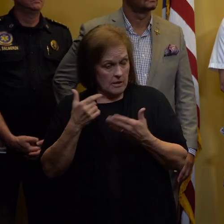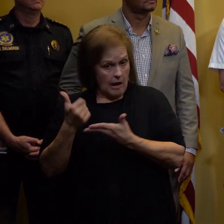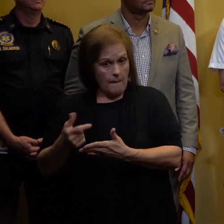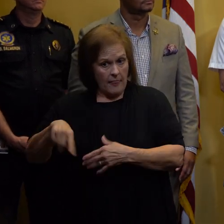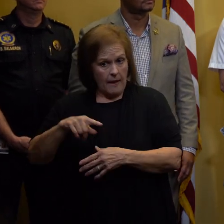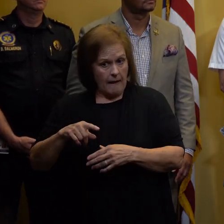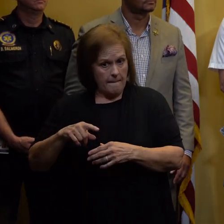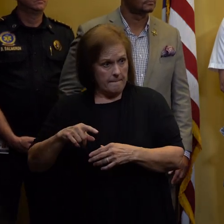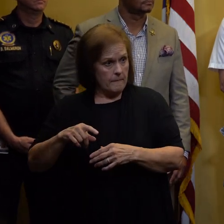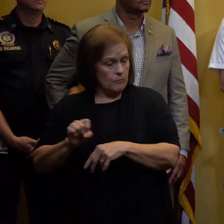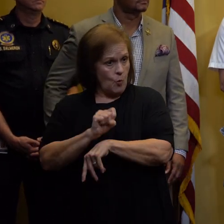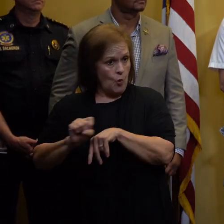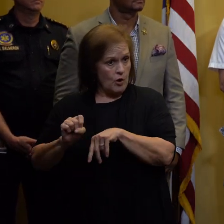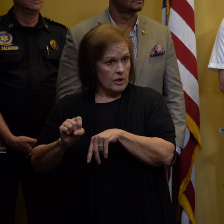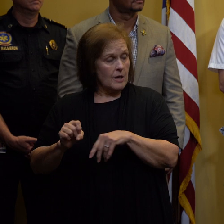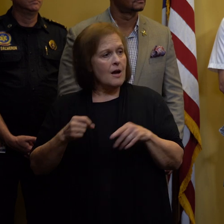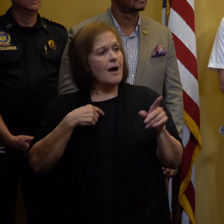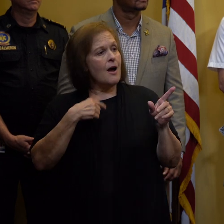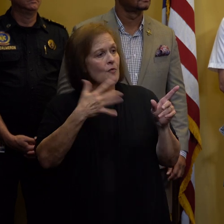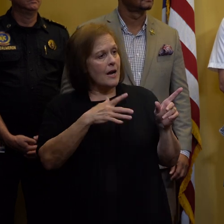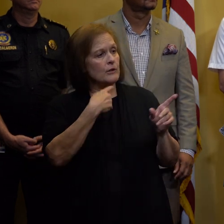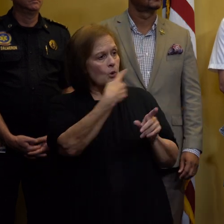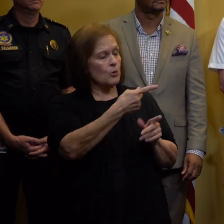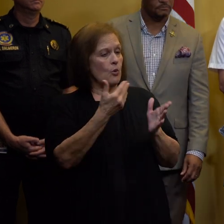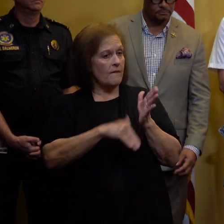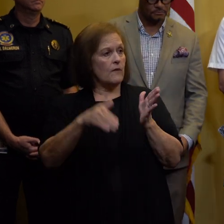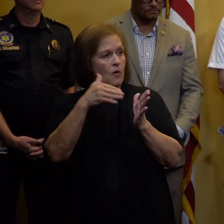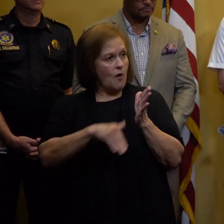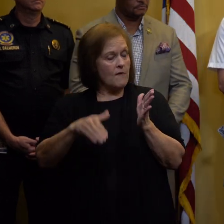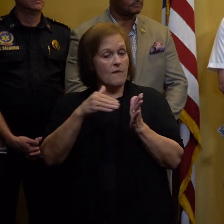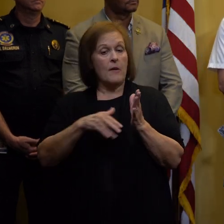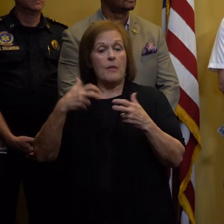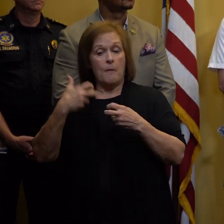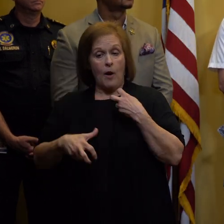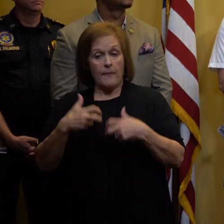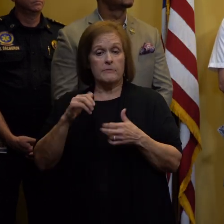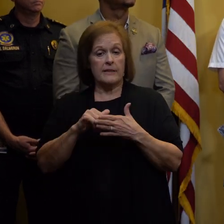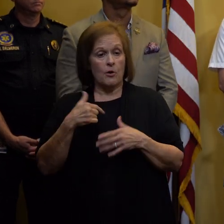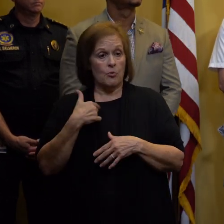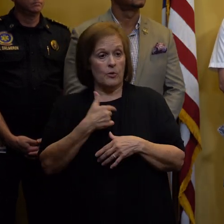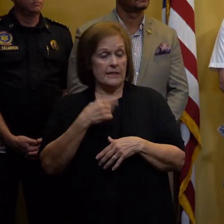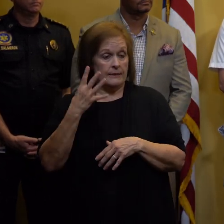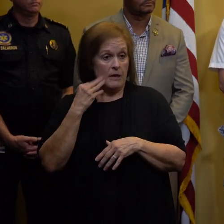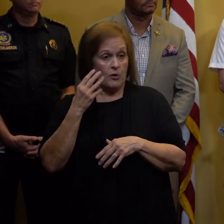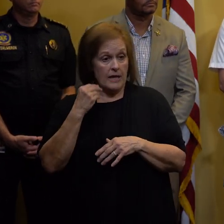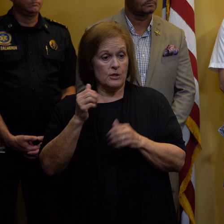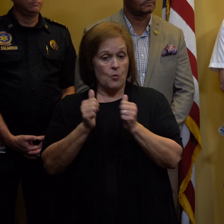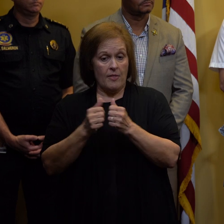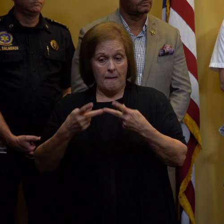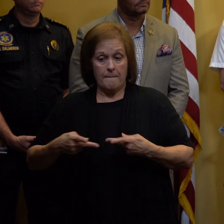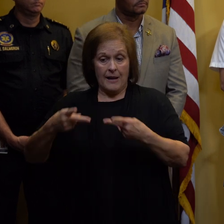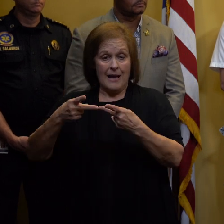our front lines? Sure, as we've already reported to you time and time again, the issues that we have experienced with